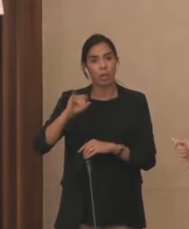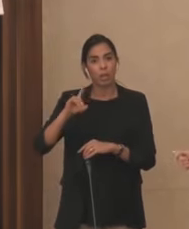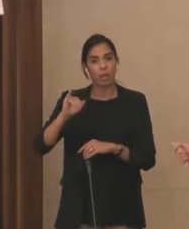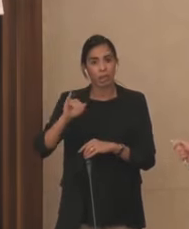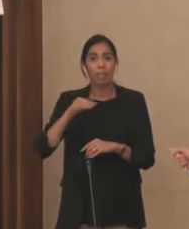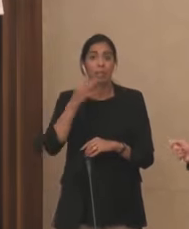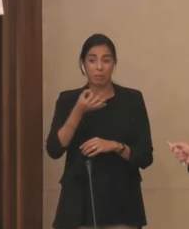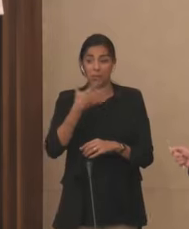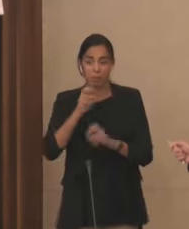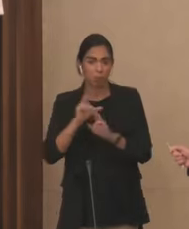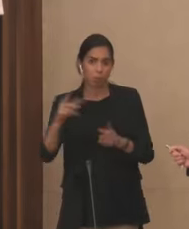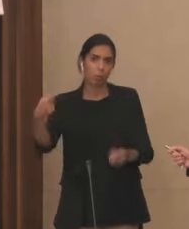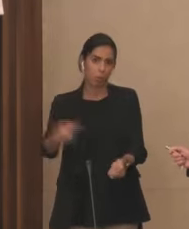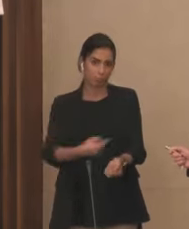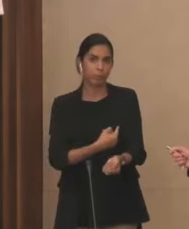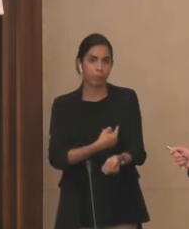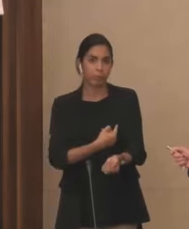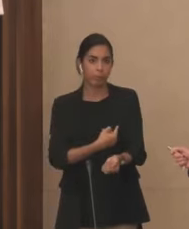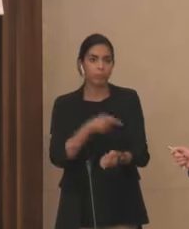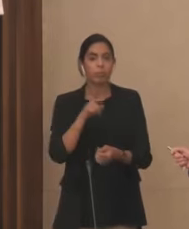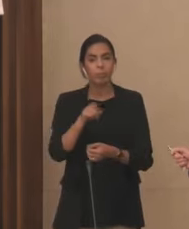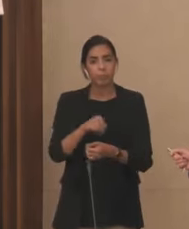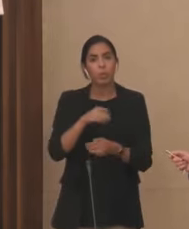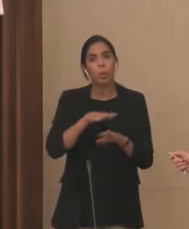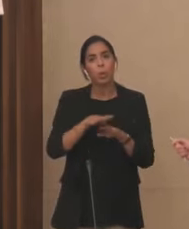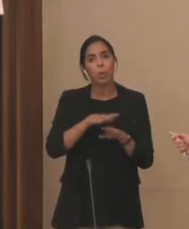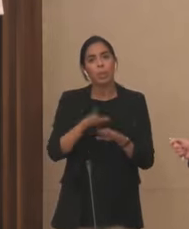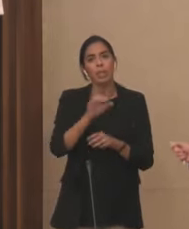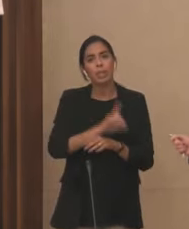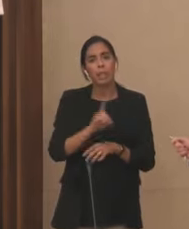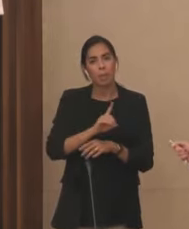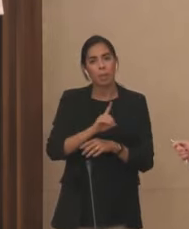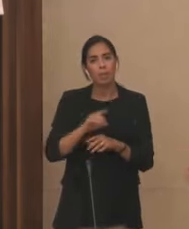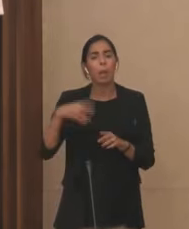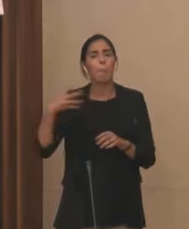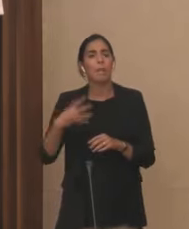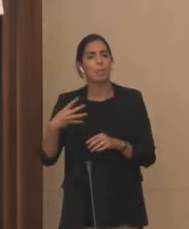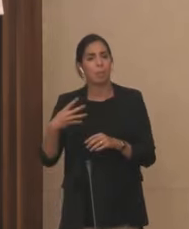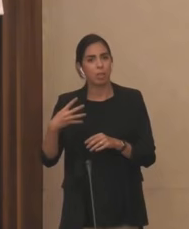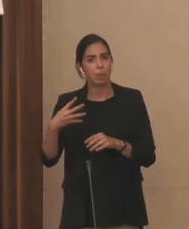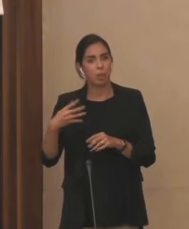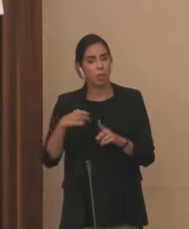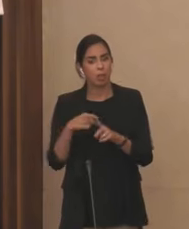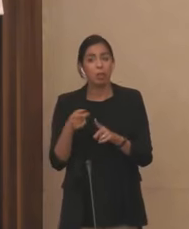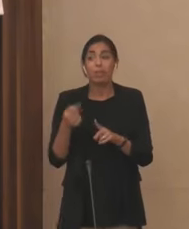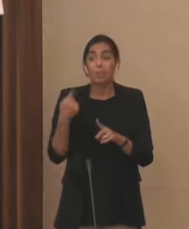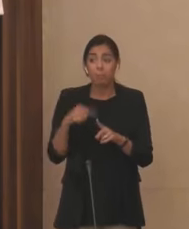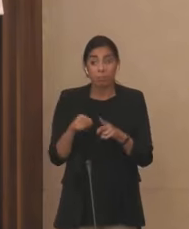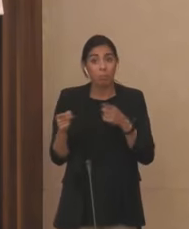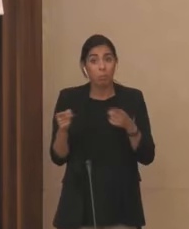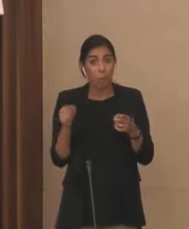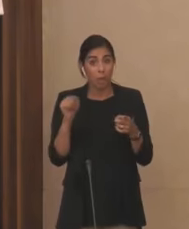in the patients at this moment. And here we need to